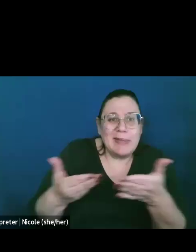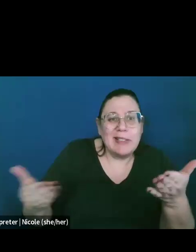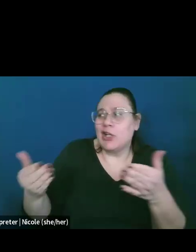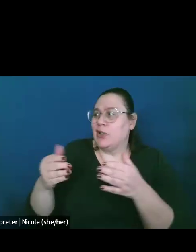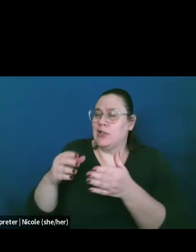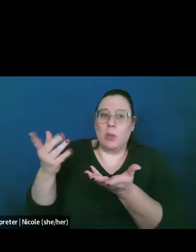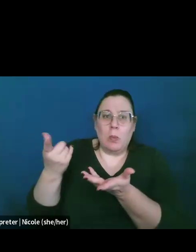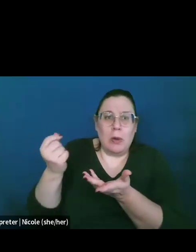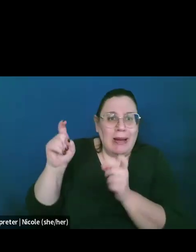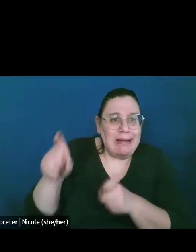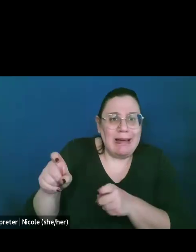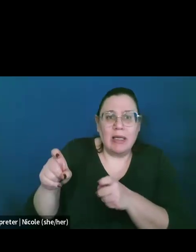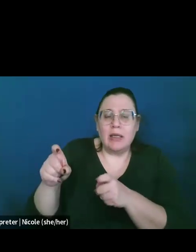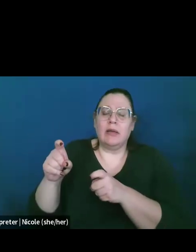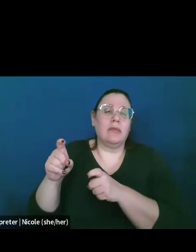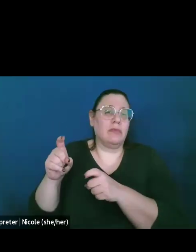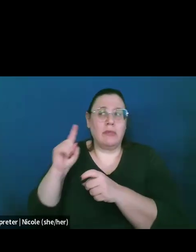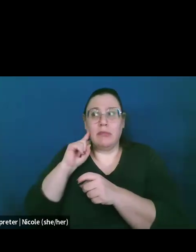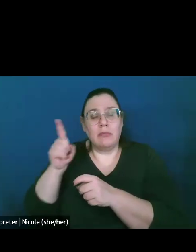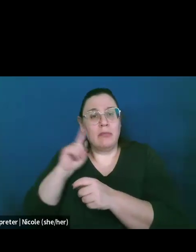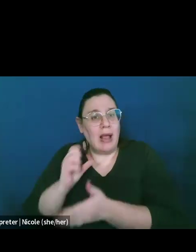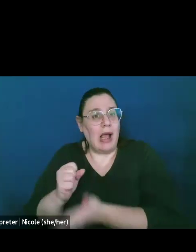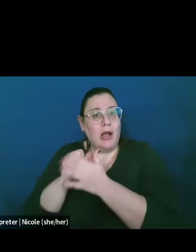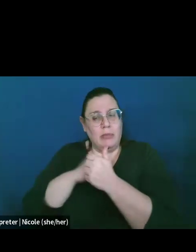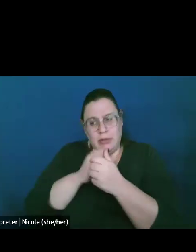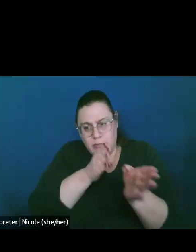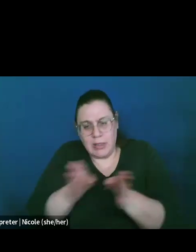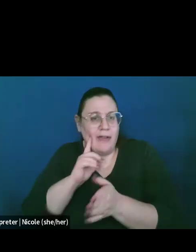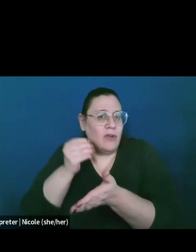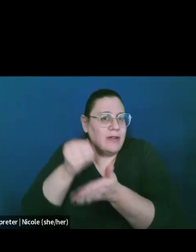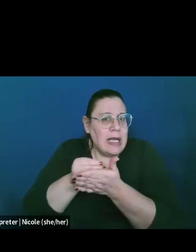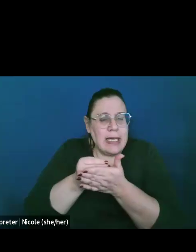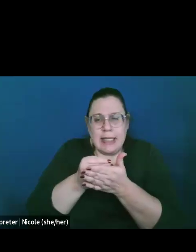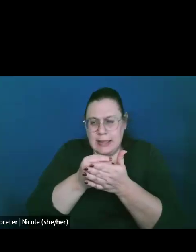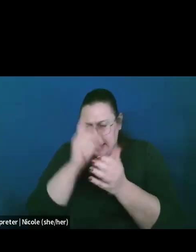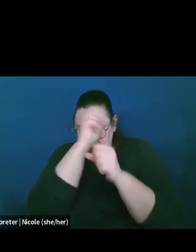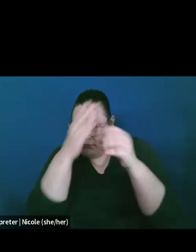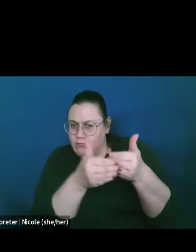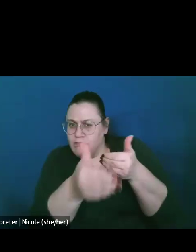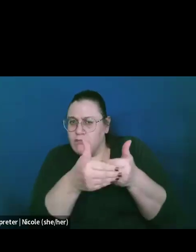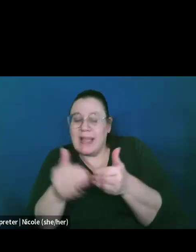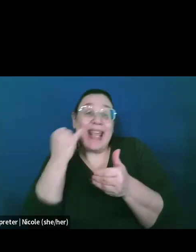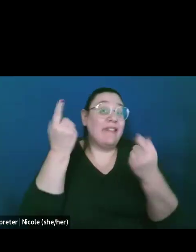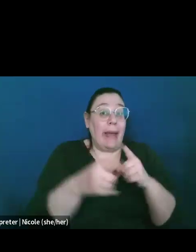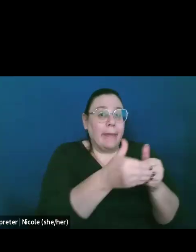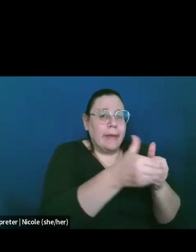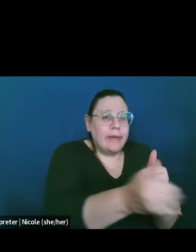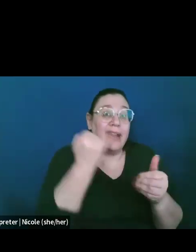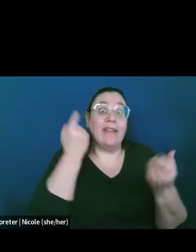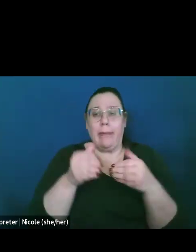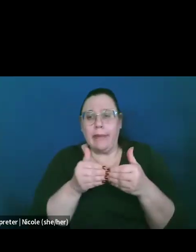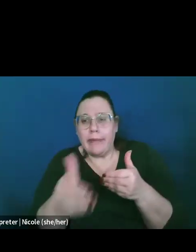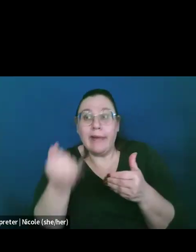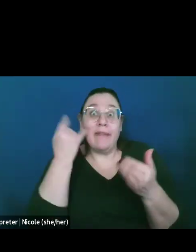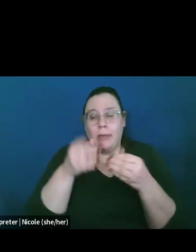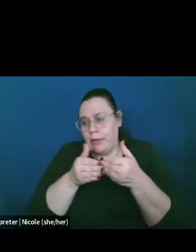need. And also help me do some of the financial planning and game out different scenarios. You can also get mentors